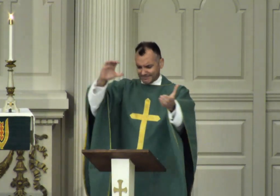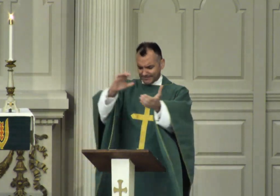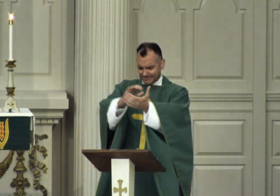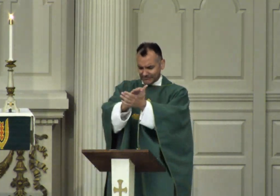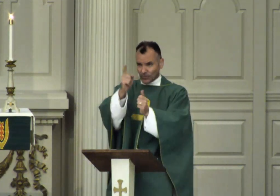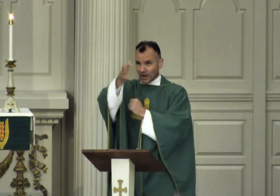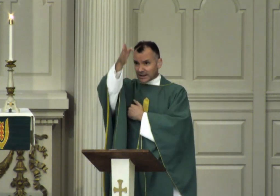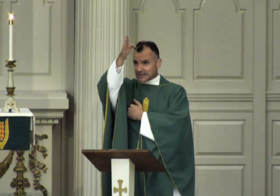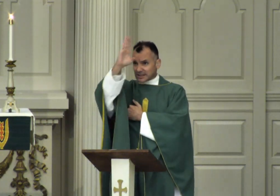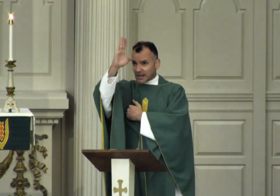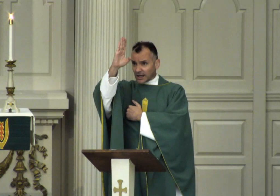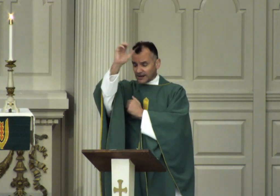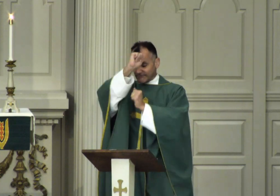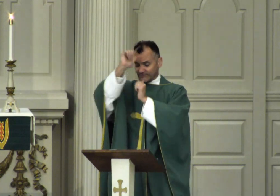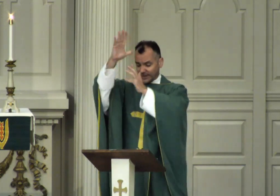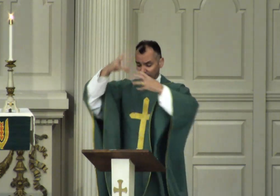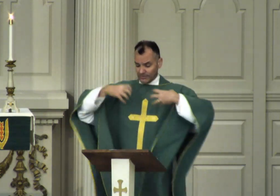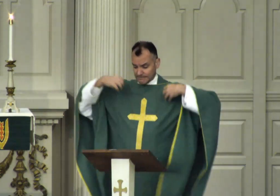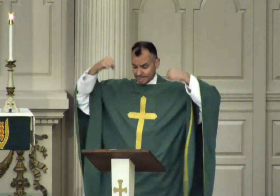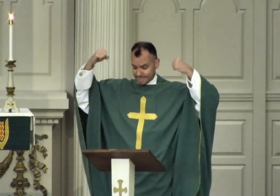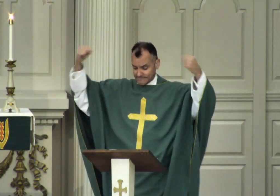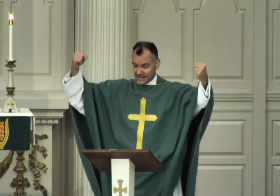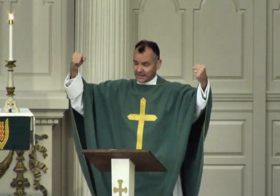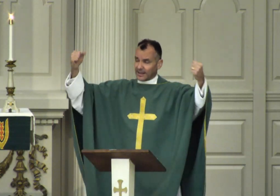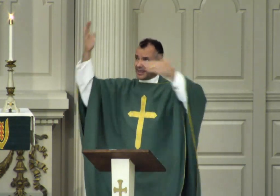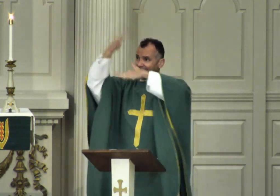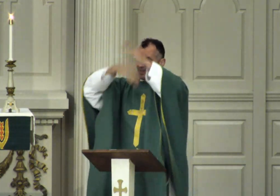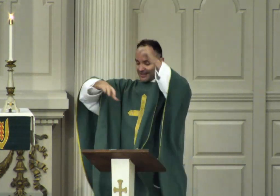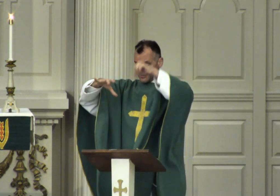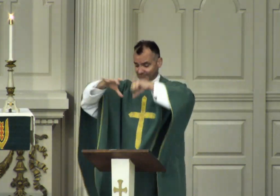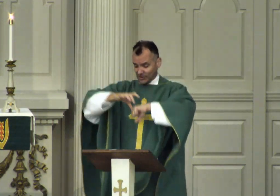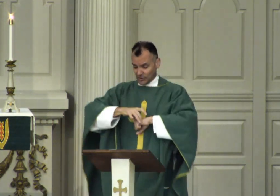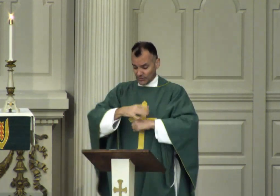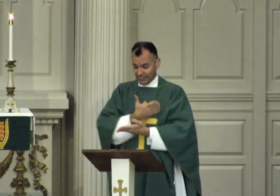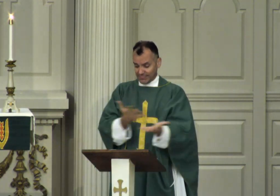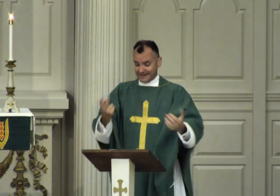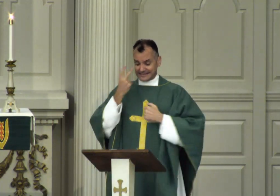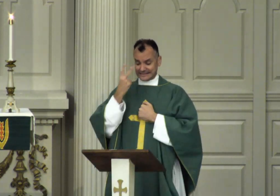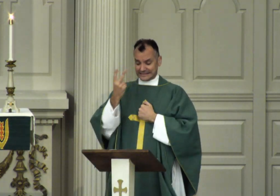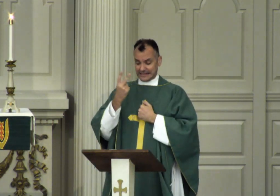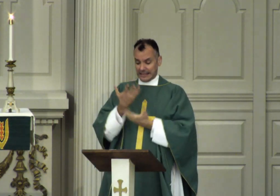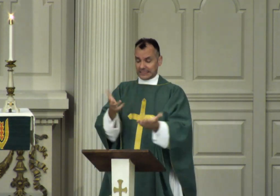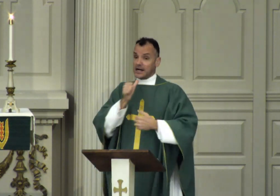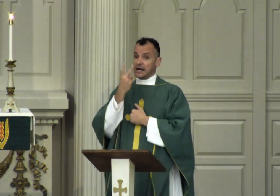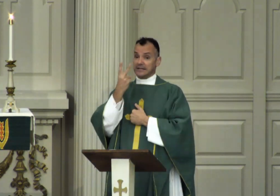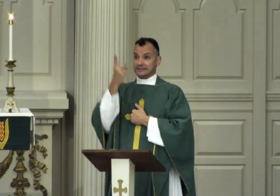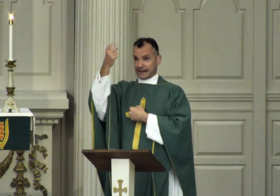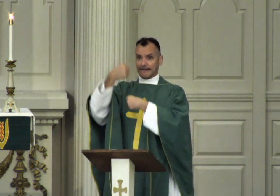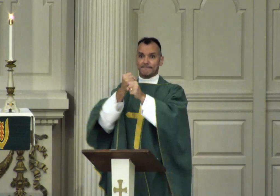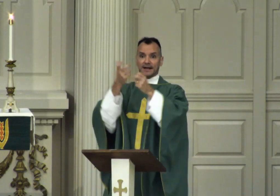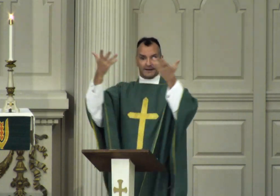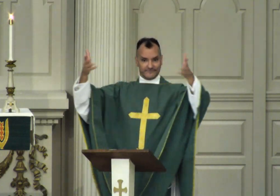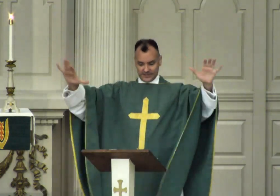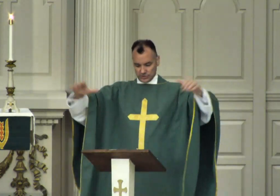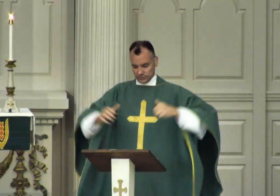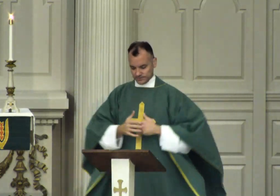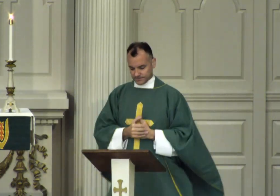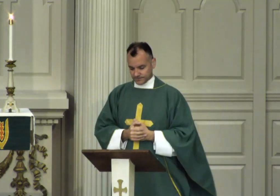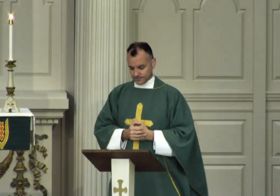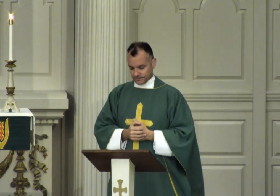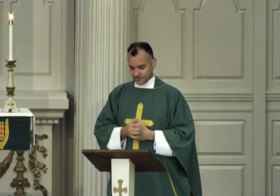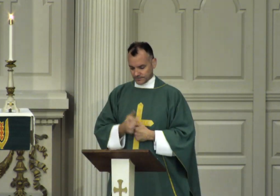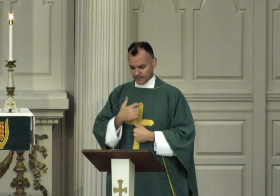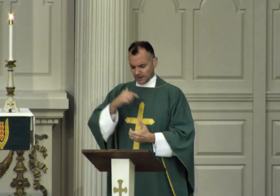I believe in one God, the Father Almighty, maker of heaven and earth, of all things visible and